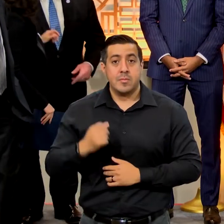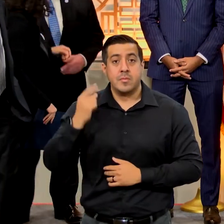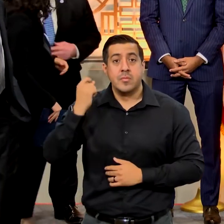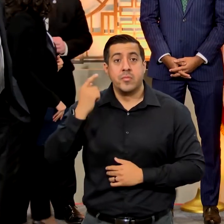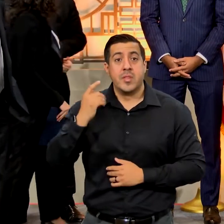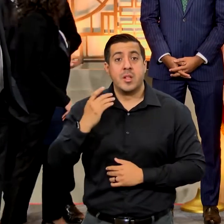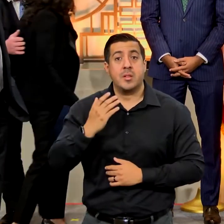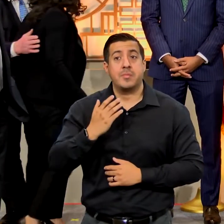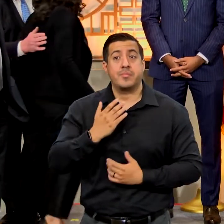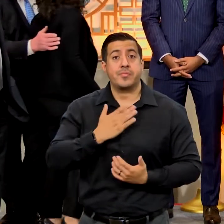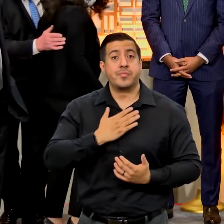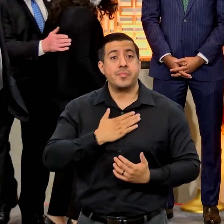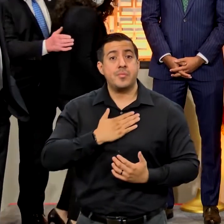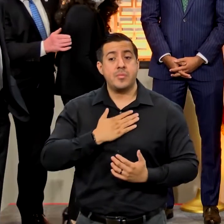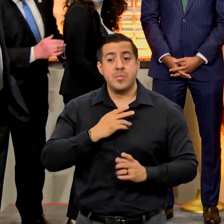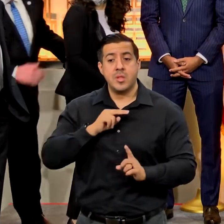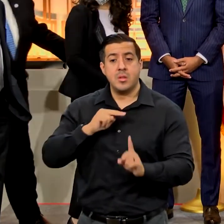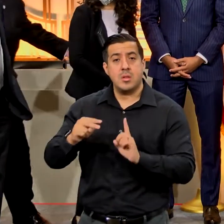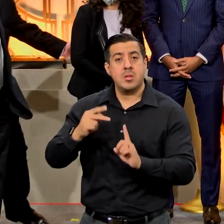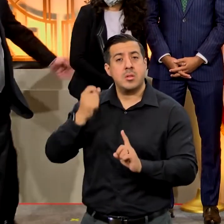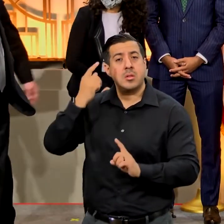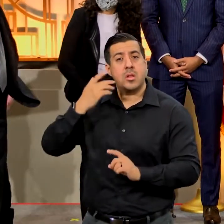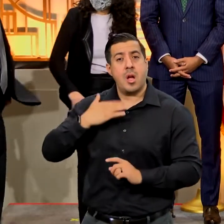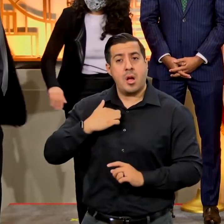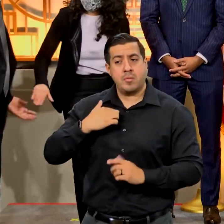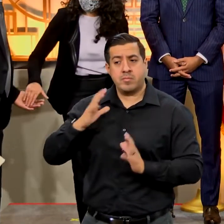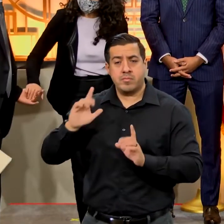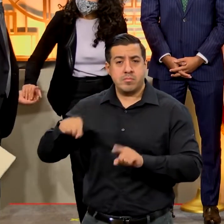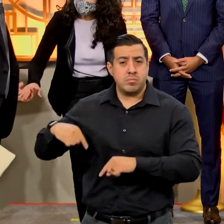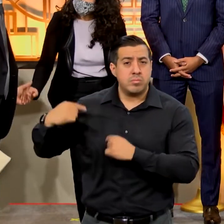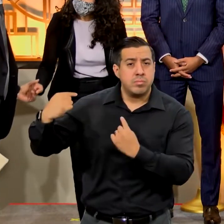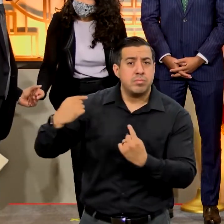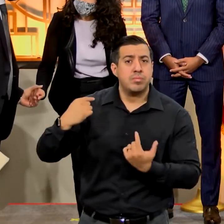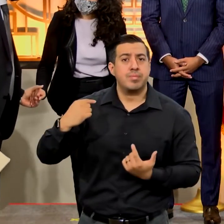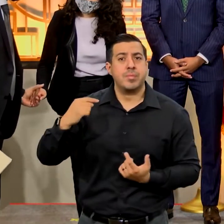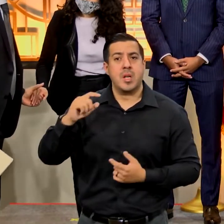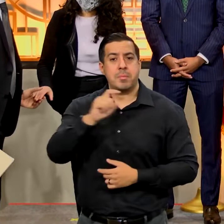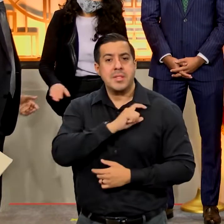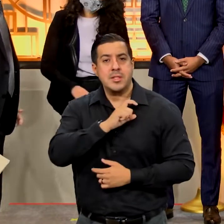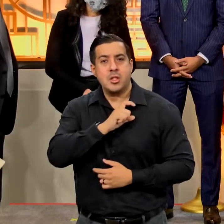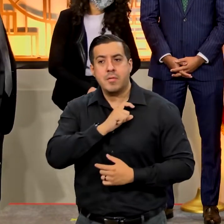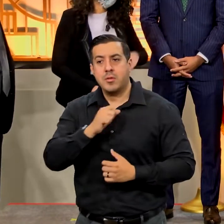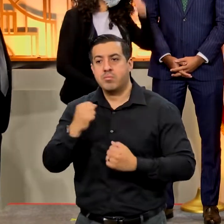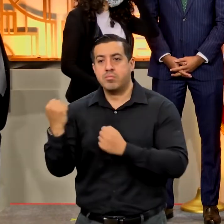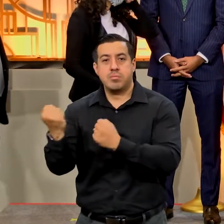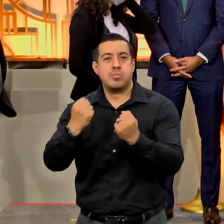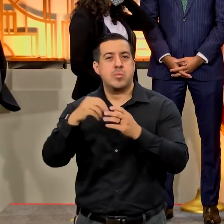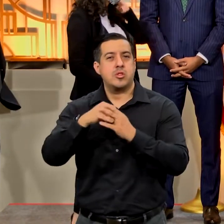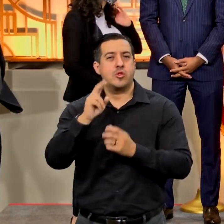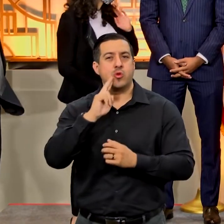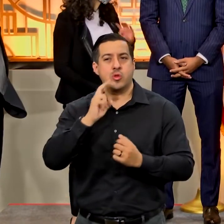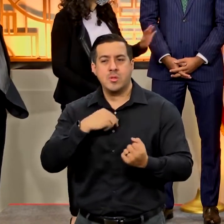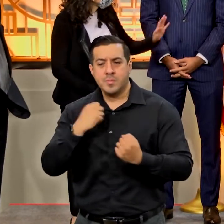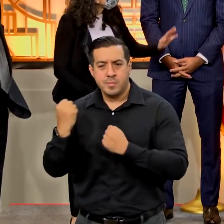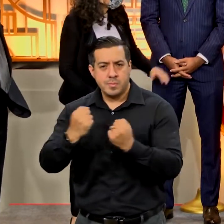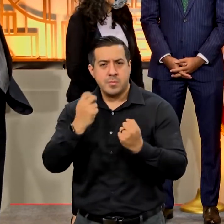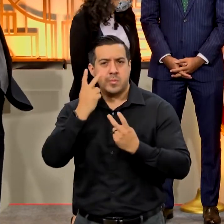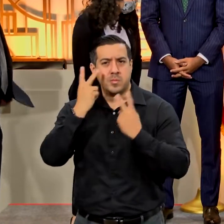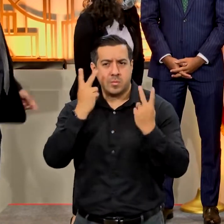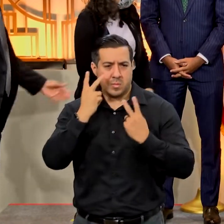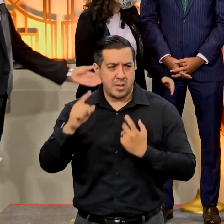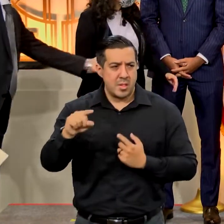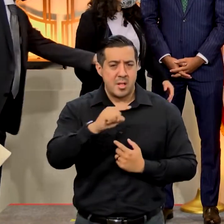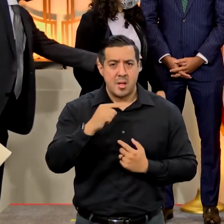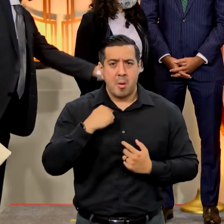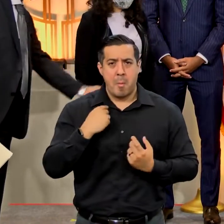vantage point of having been a police officer and having patrolled the streets of Houston and having on more